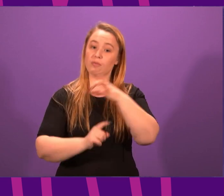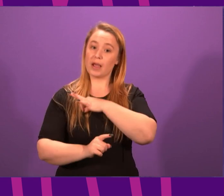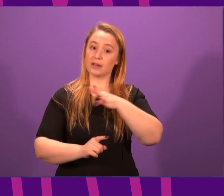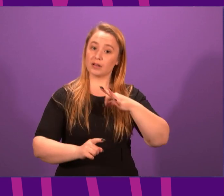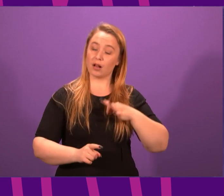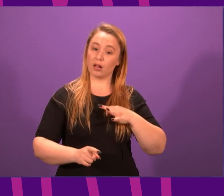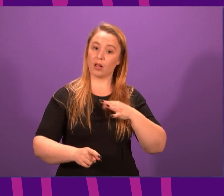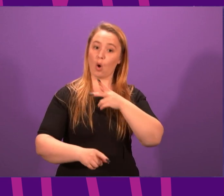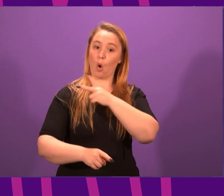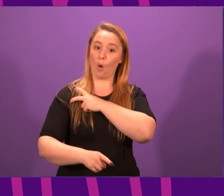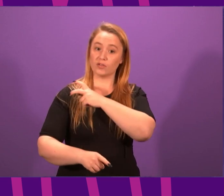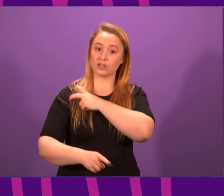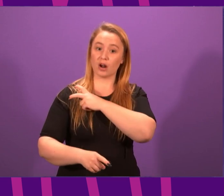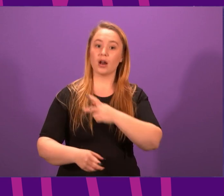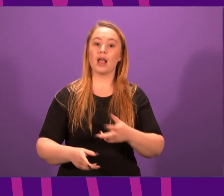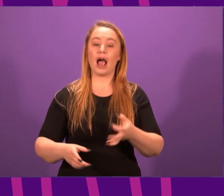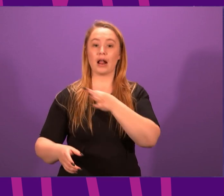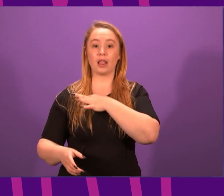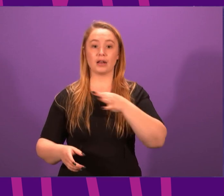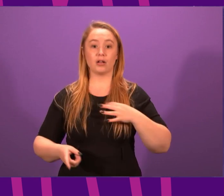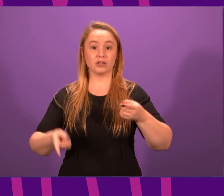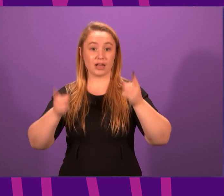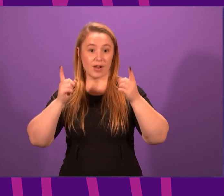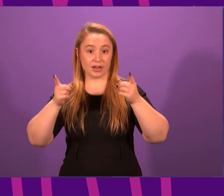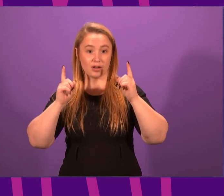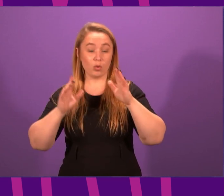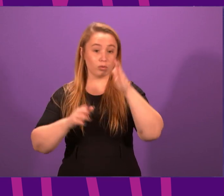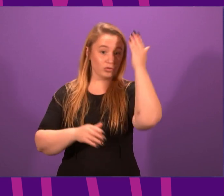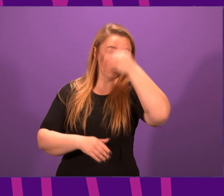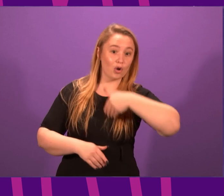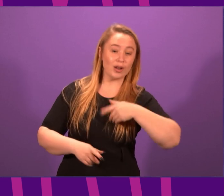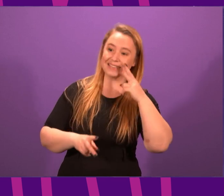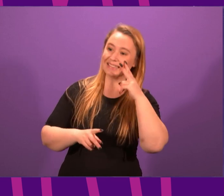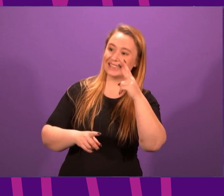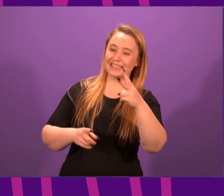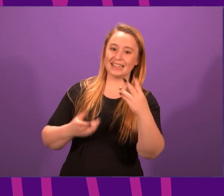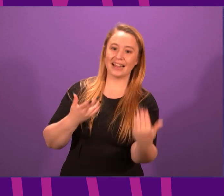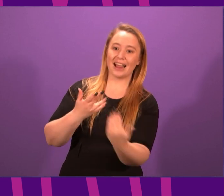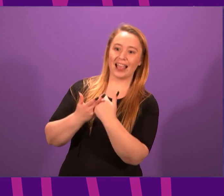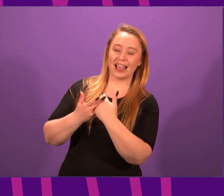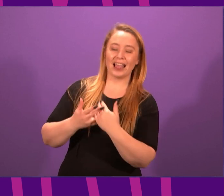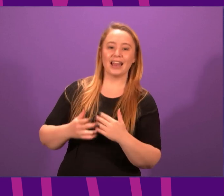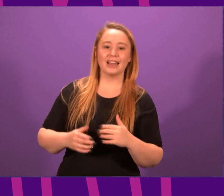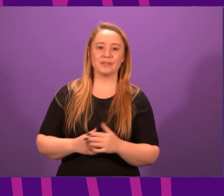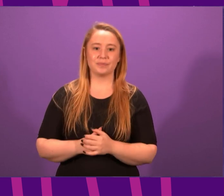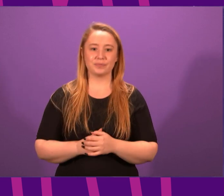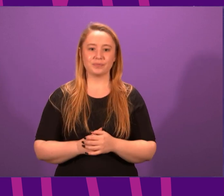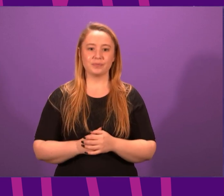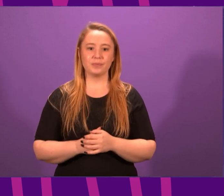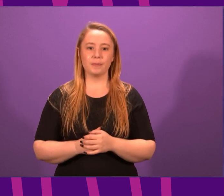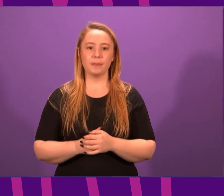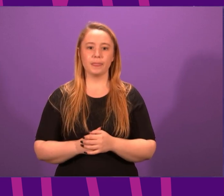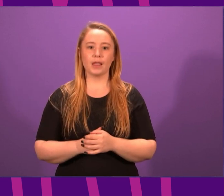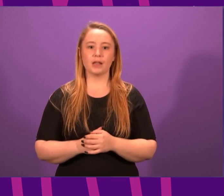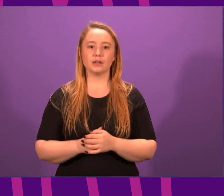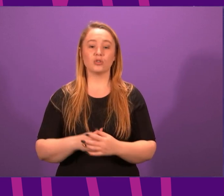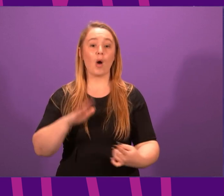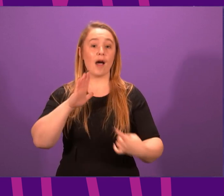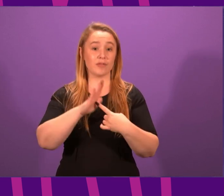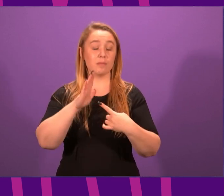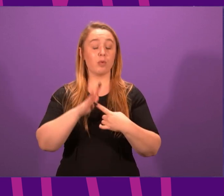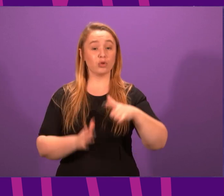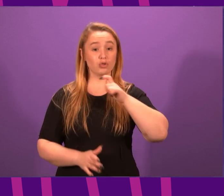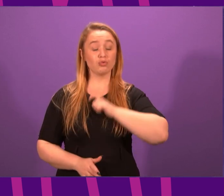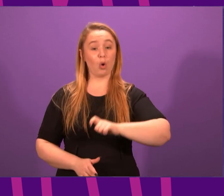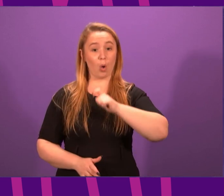Officer and the National Clinical Director in 1 second. Sorry, I didn't see you. Give me 1 second and I'll give way to you. They have an important role to